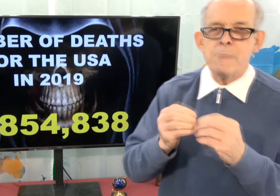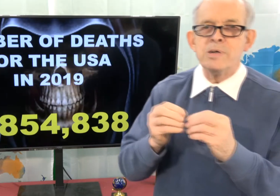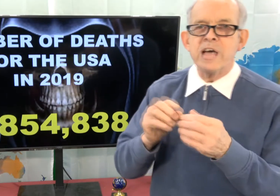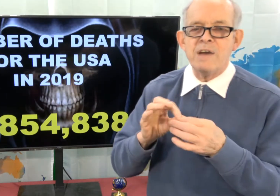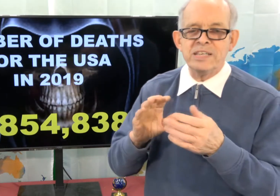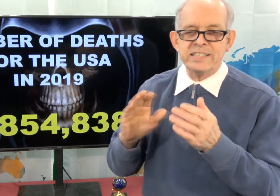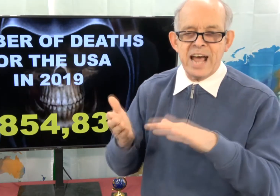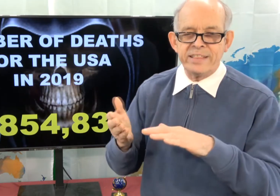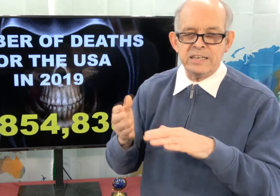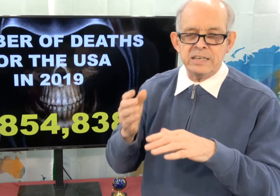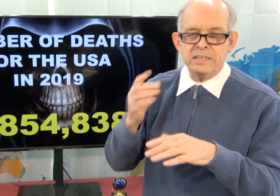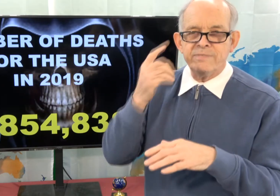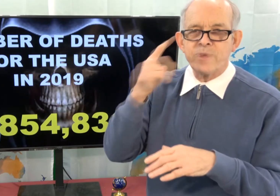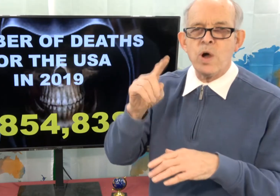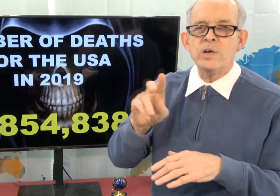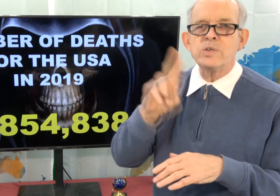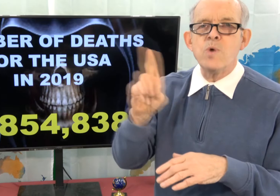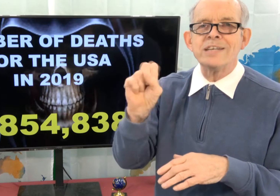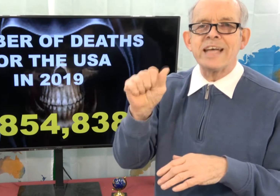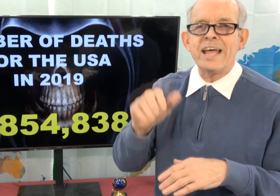Numbers of Death for USA